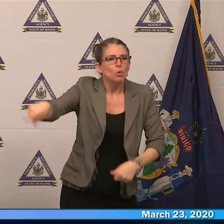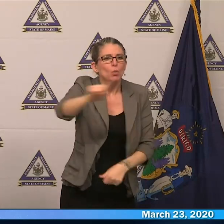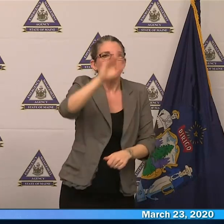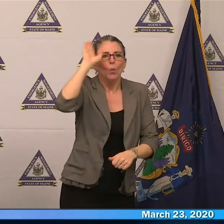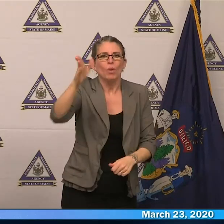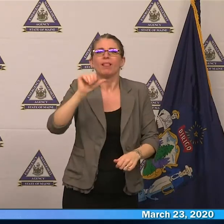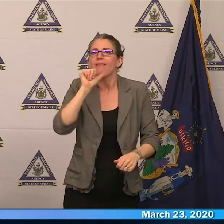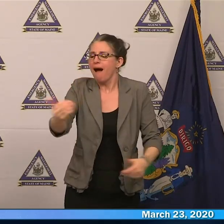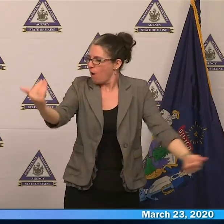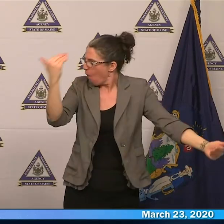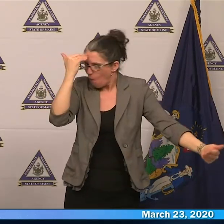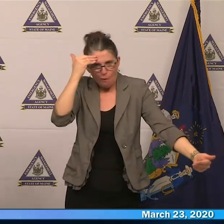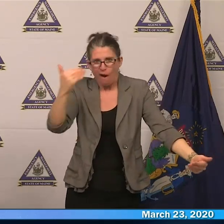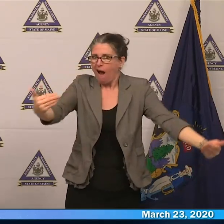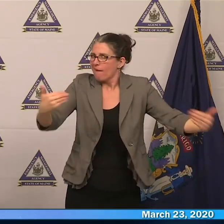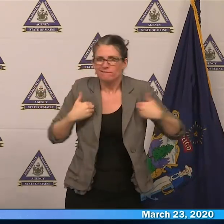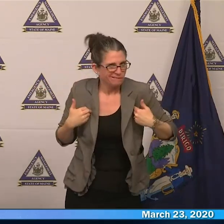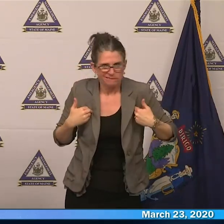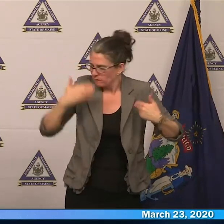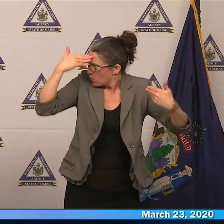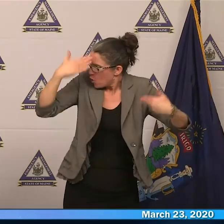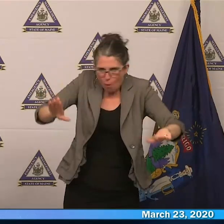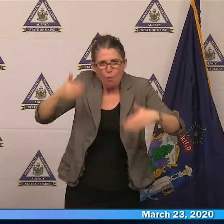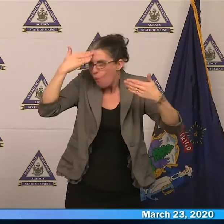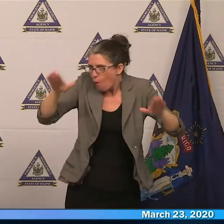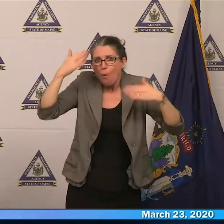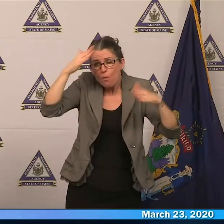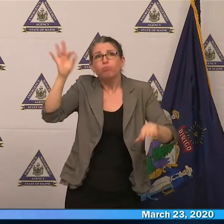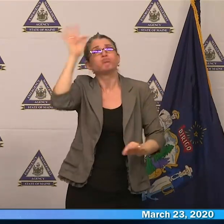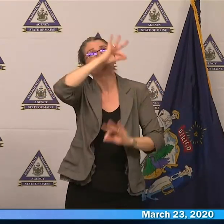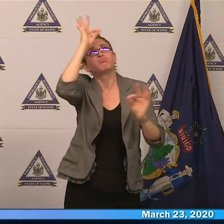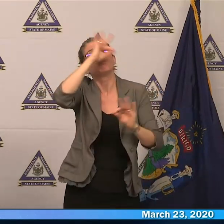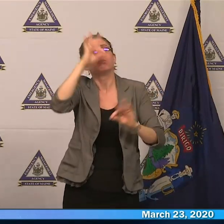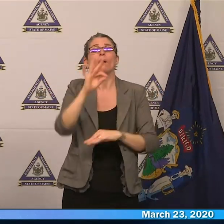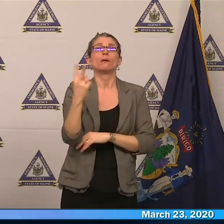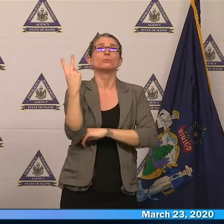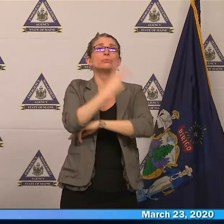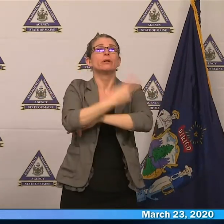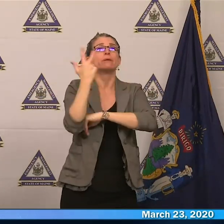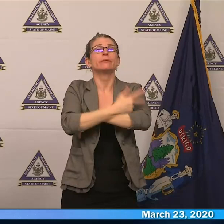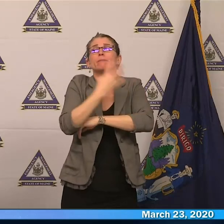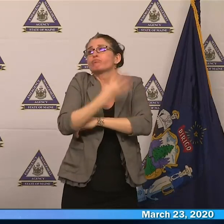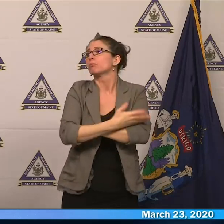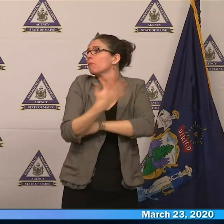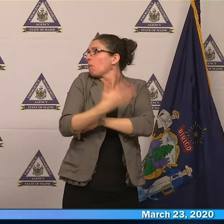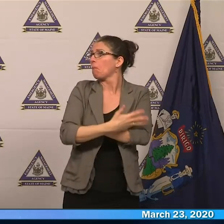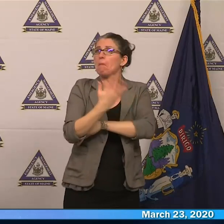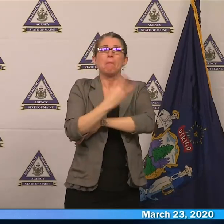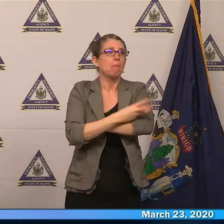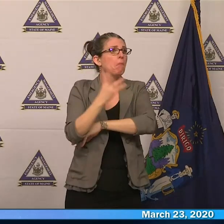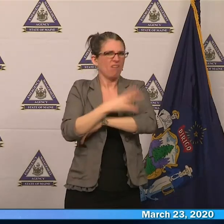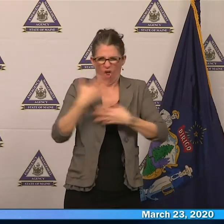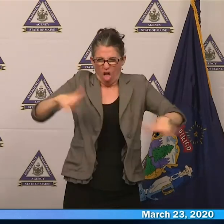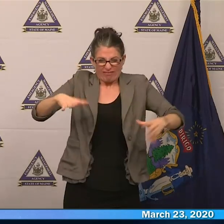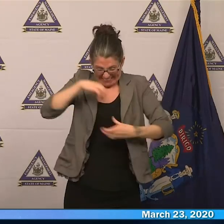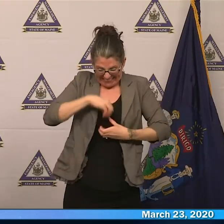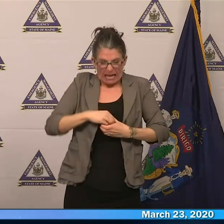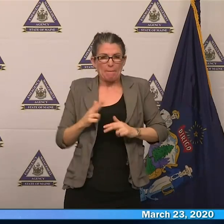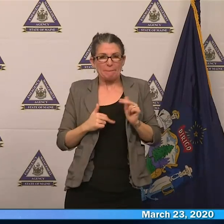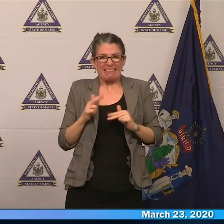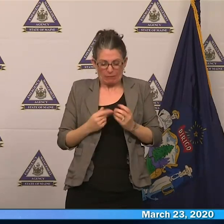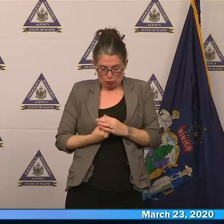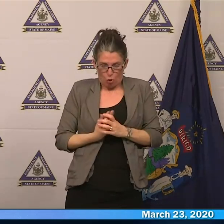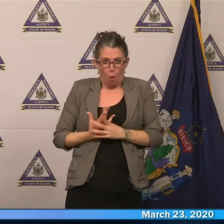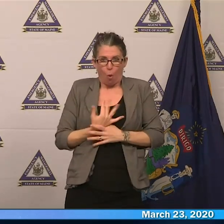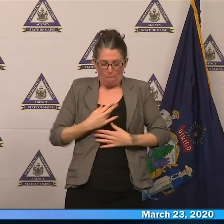someone starts to develop those symptoms. As a result of that, waiting until the Maine CDC or anybody